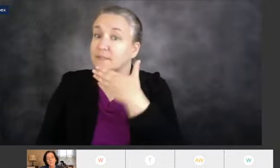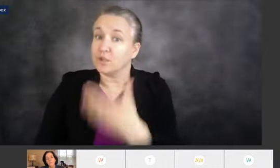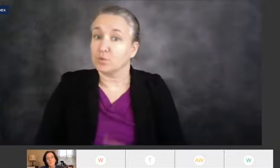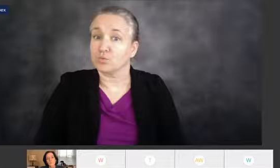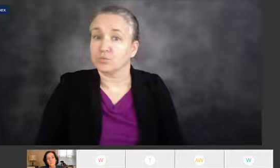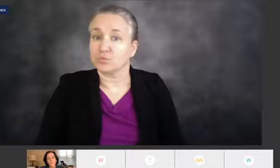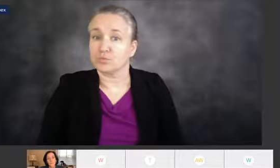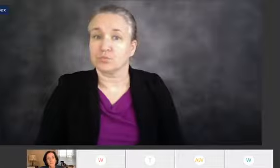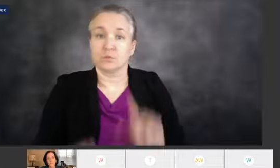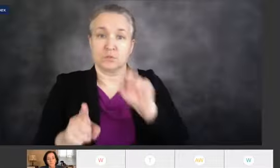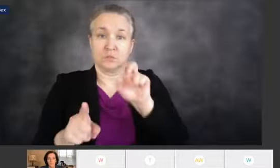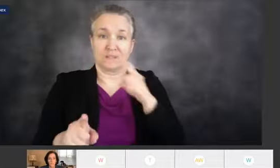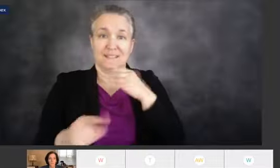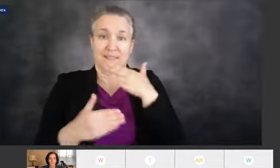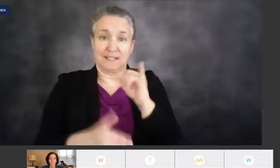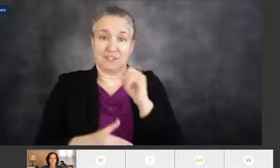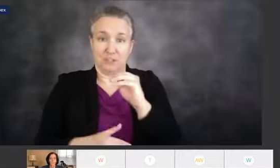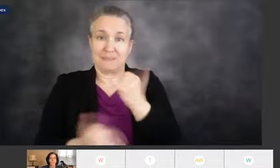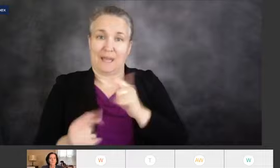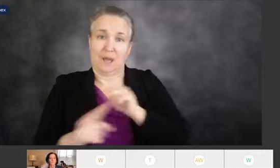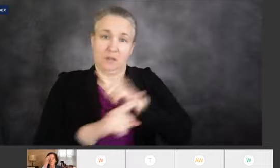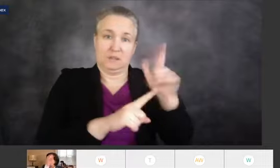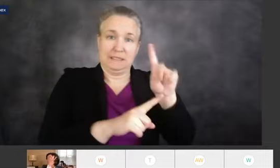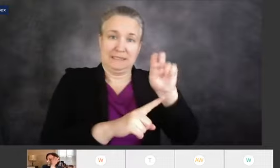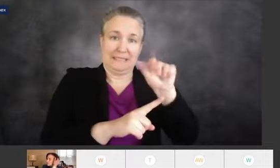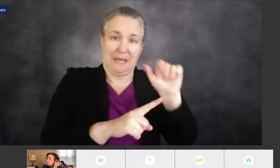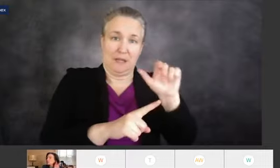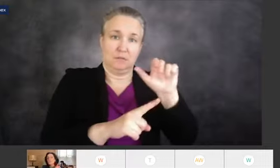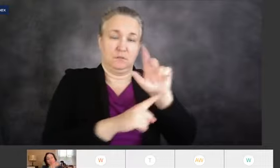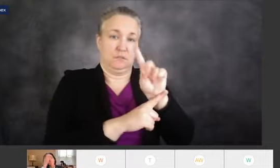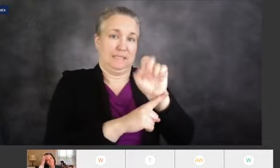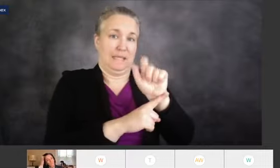Thanks, Jim. Now we'll move on to Deanna Durante.